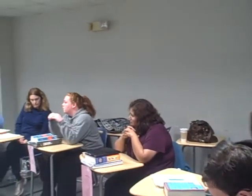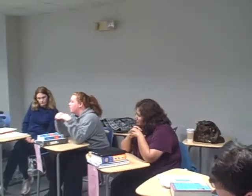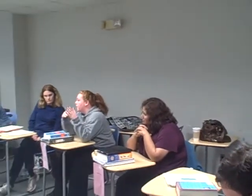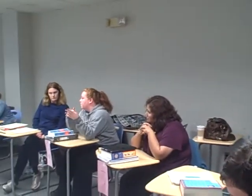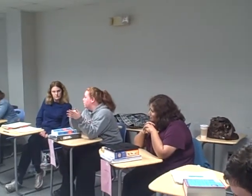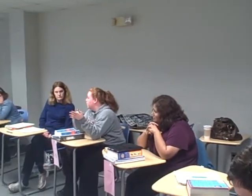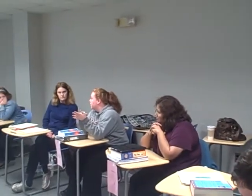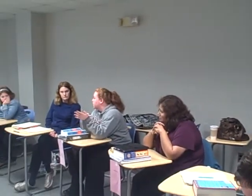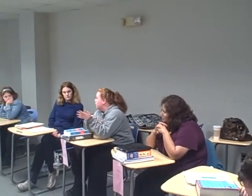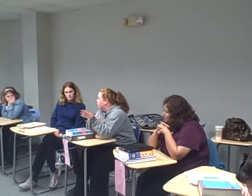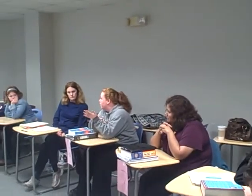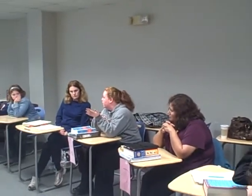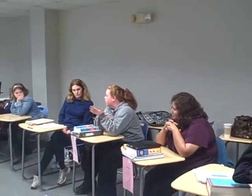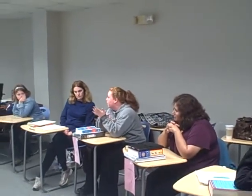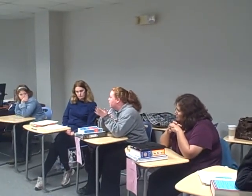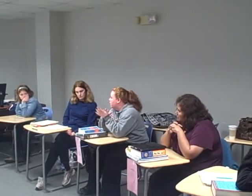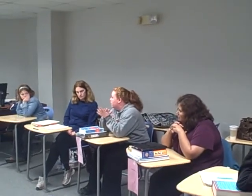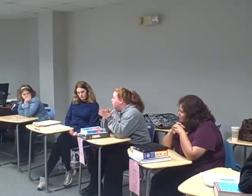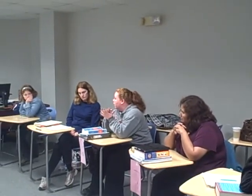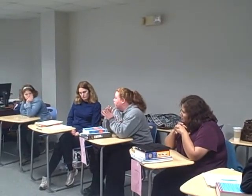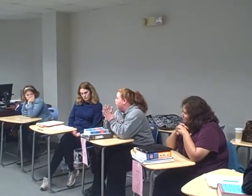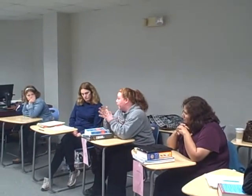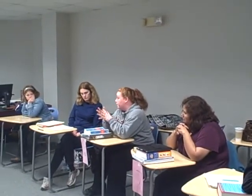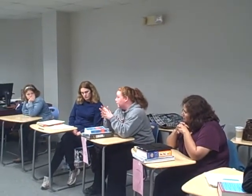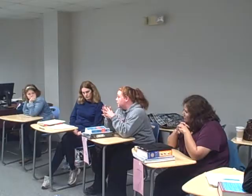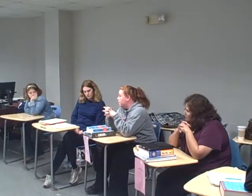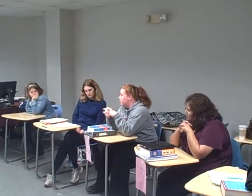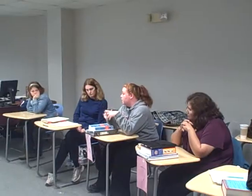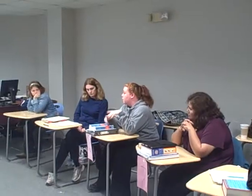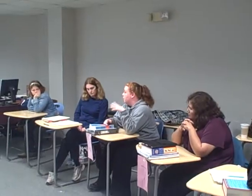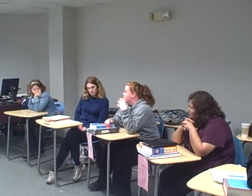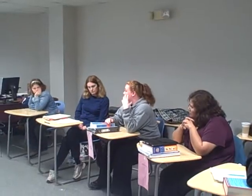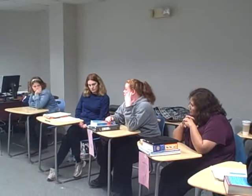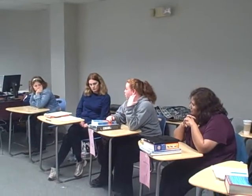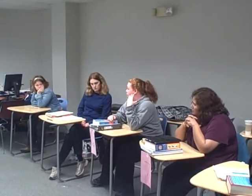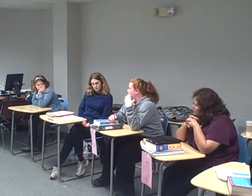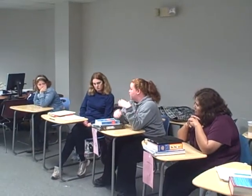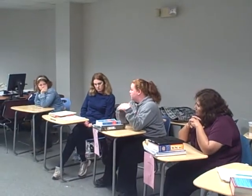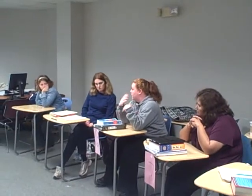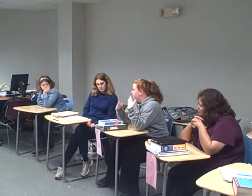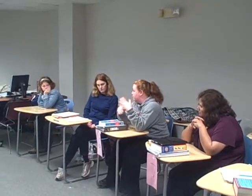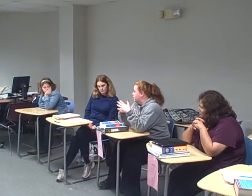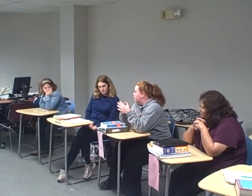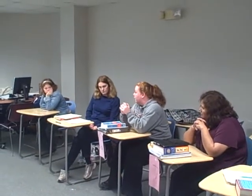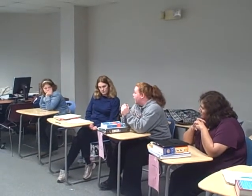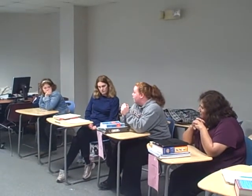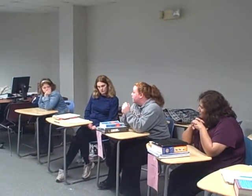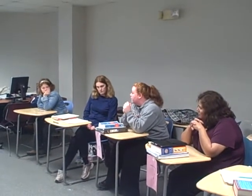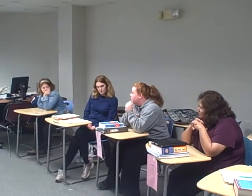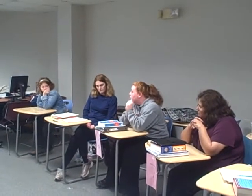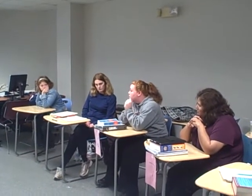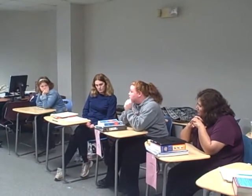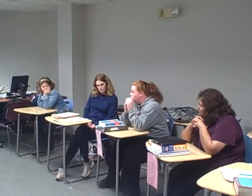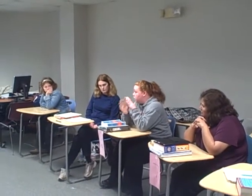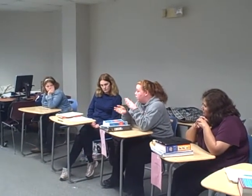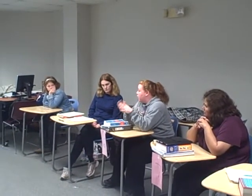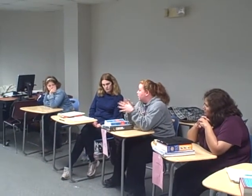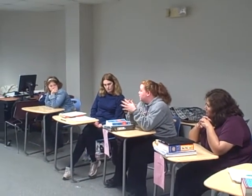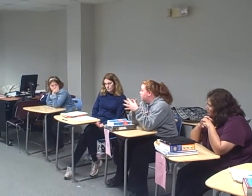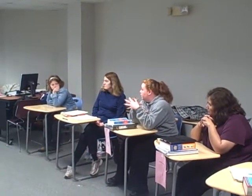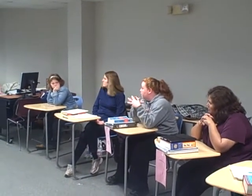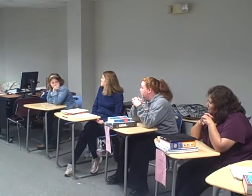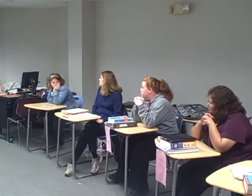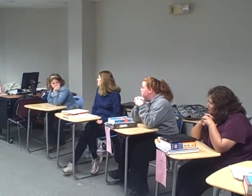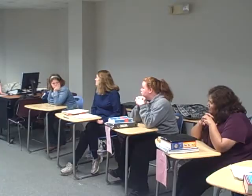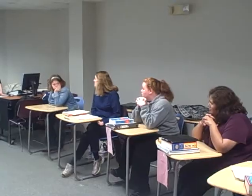just this past winter she got her cochlear implants done. She only got it done in one ear because of the advancements that are happening with it. Did your daughter